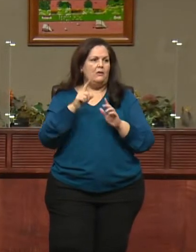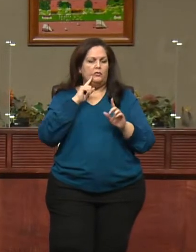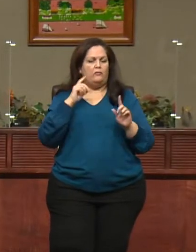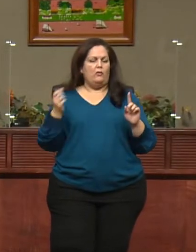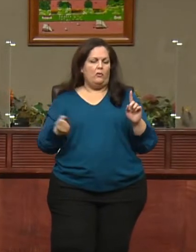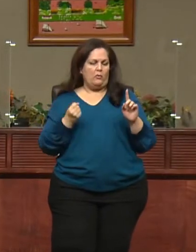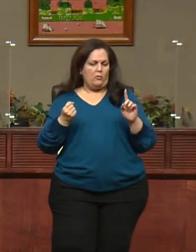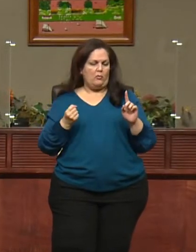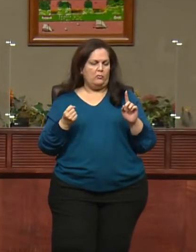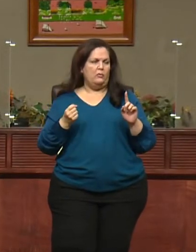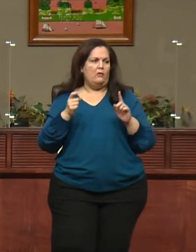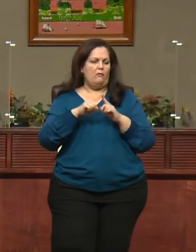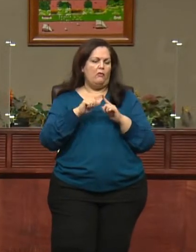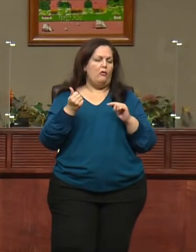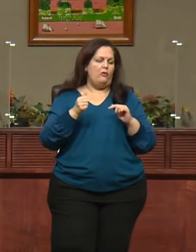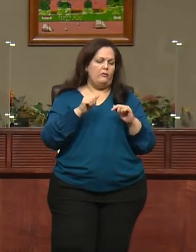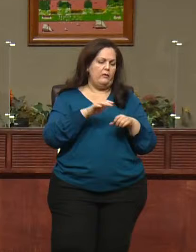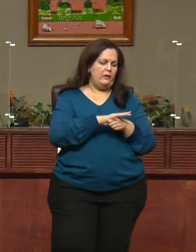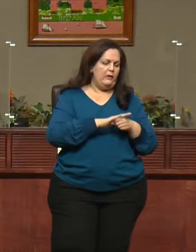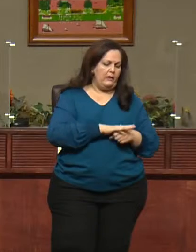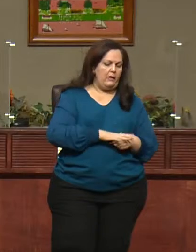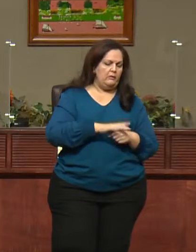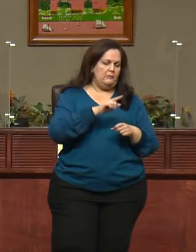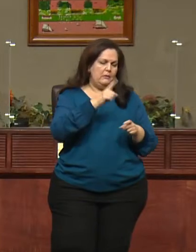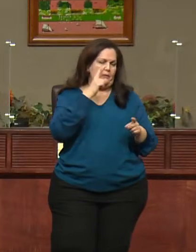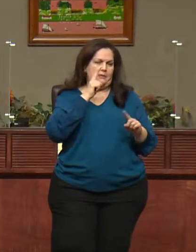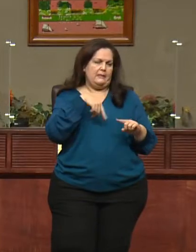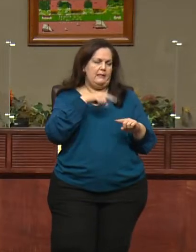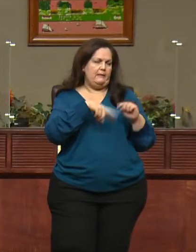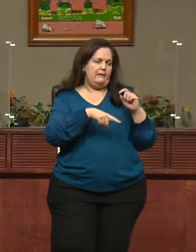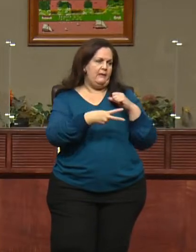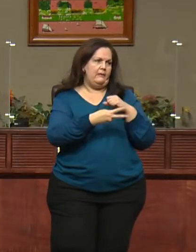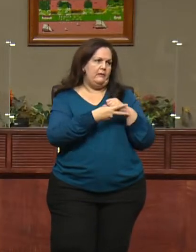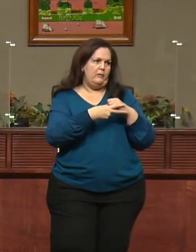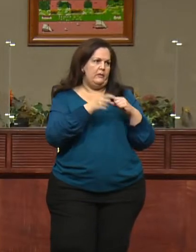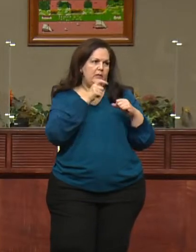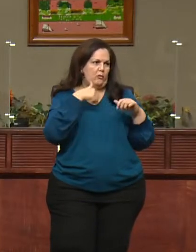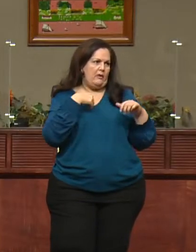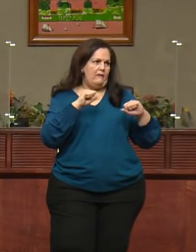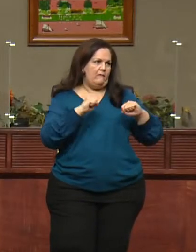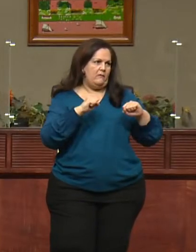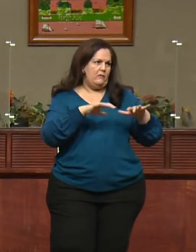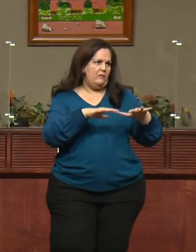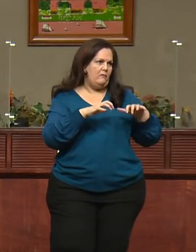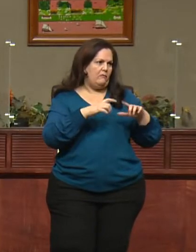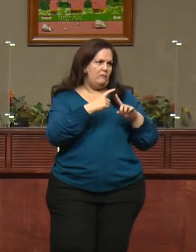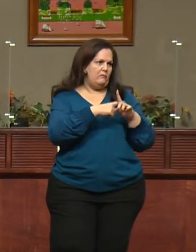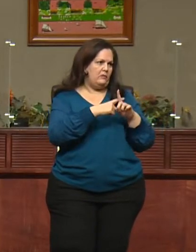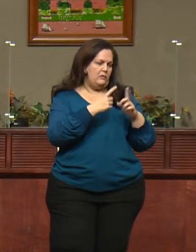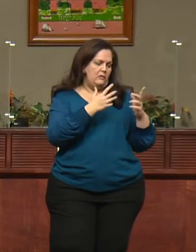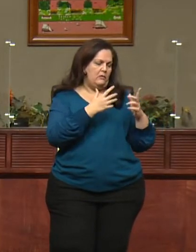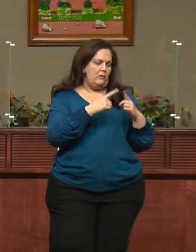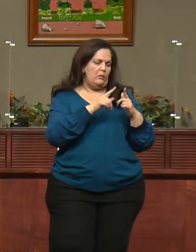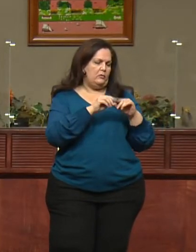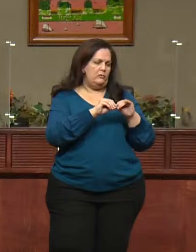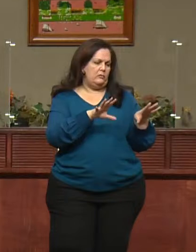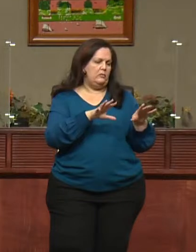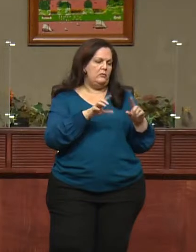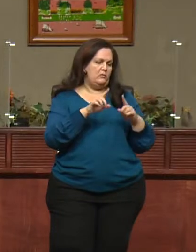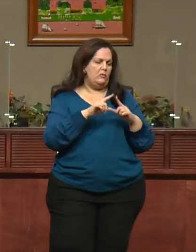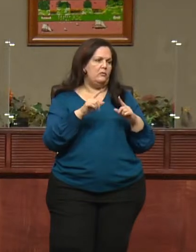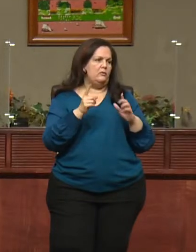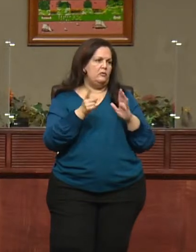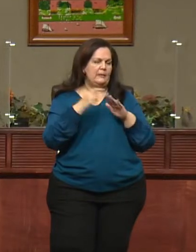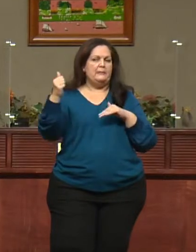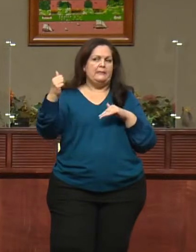for other counties that are close to us that may not have the capacity to refrigerate or to distribute.